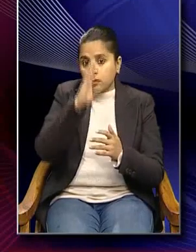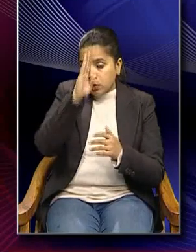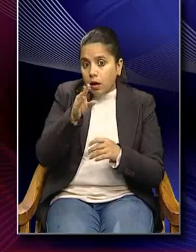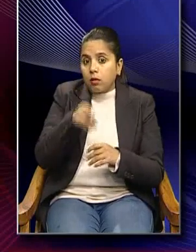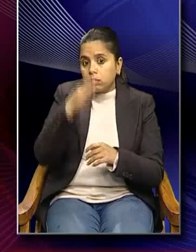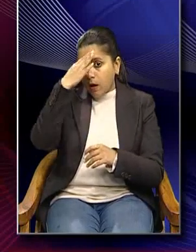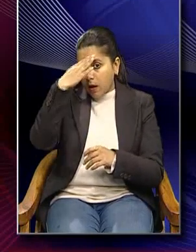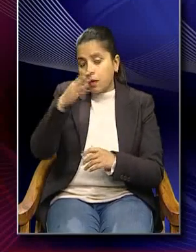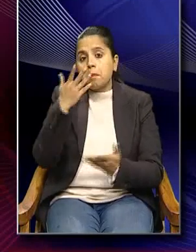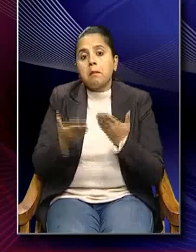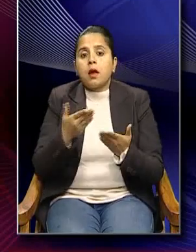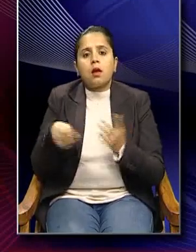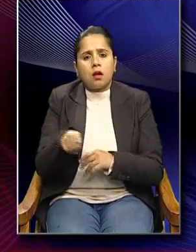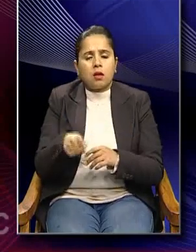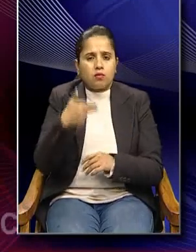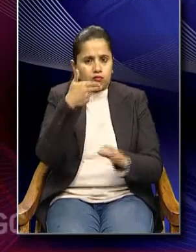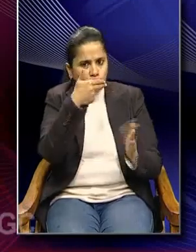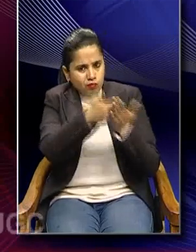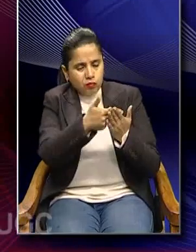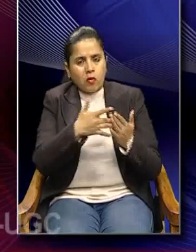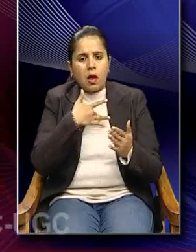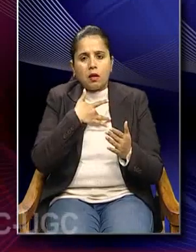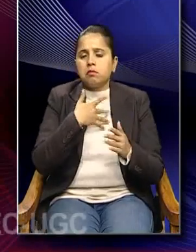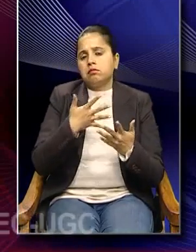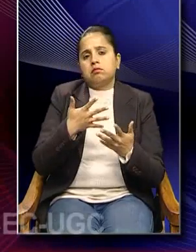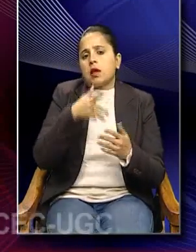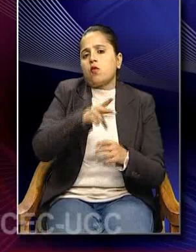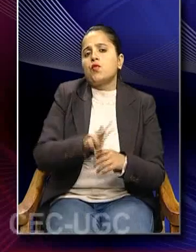anthroposis will allot to it or will assign to it.